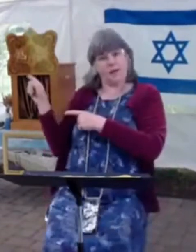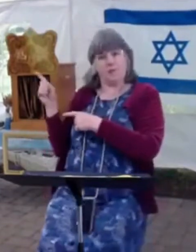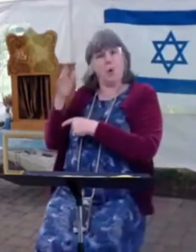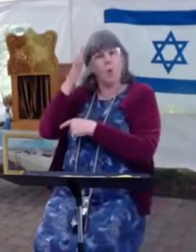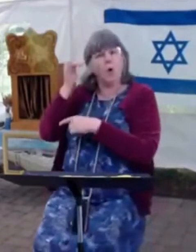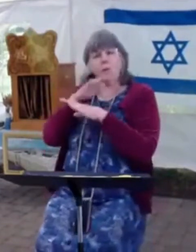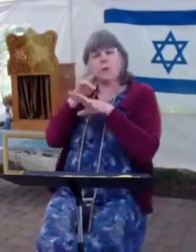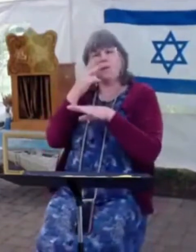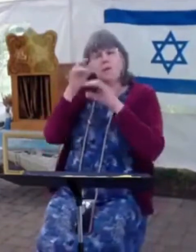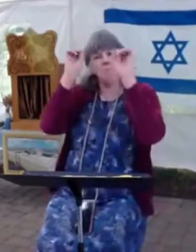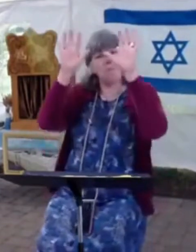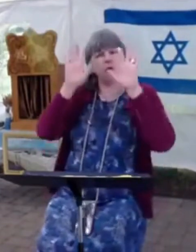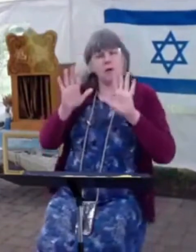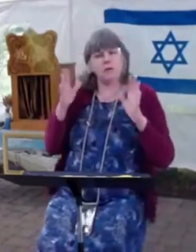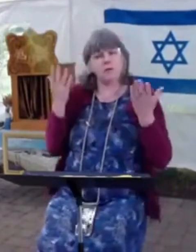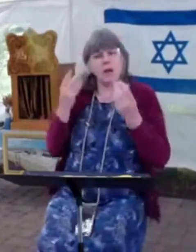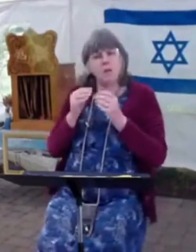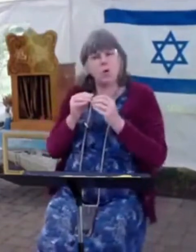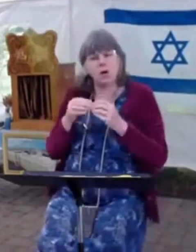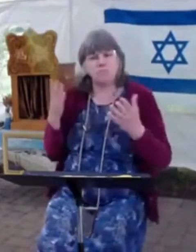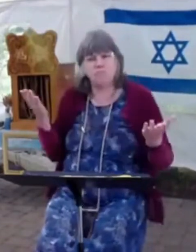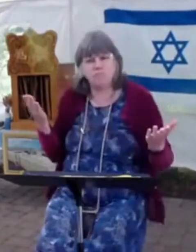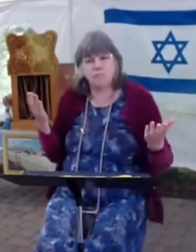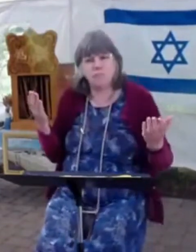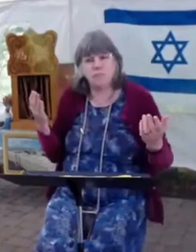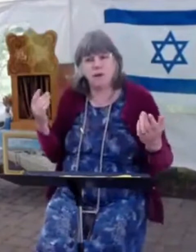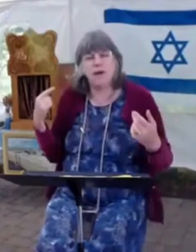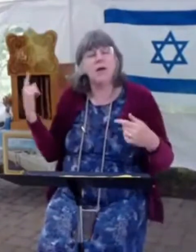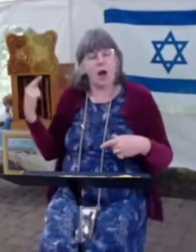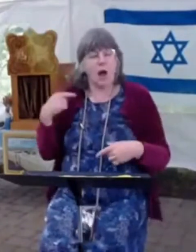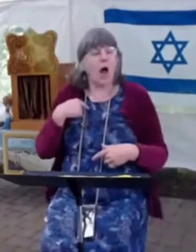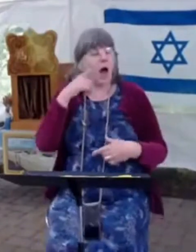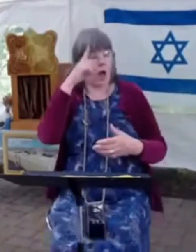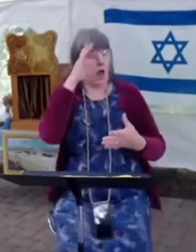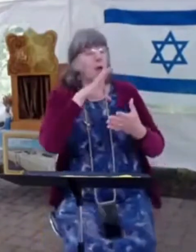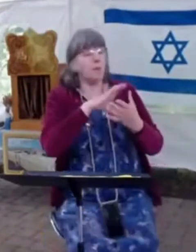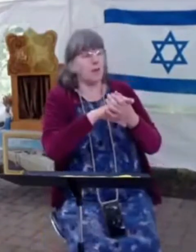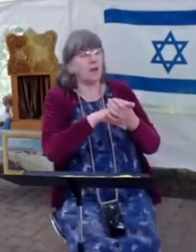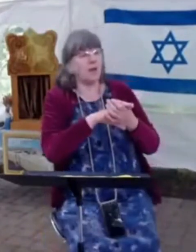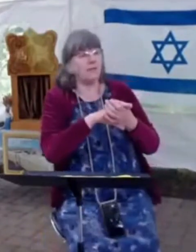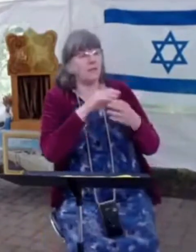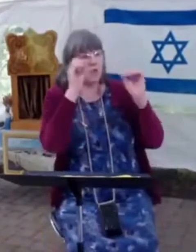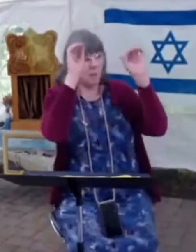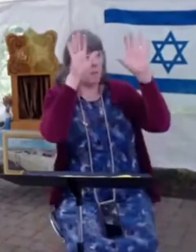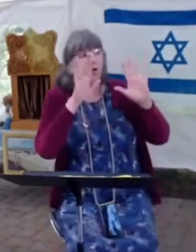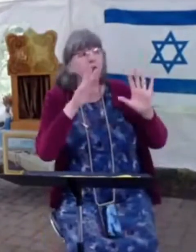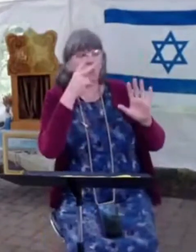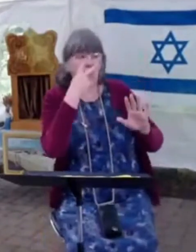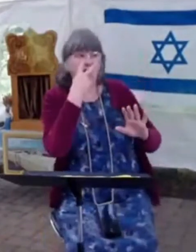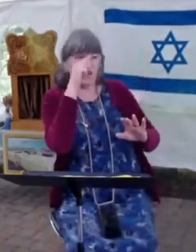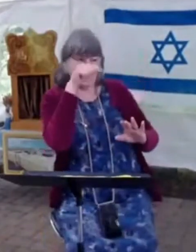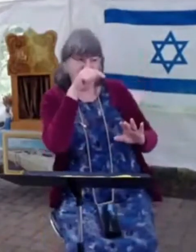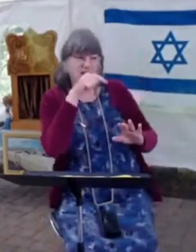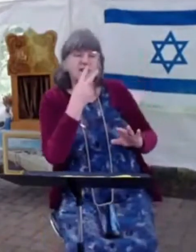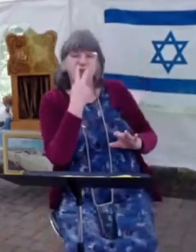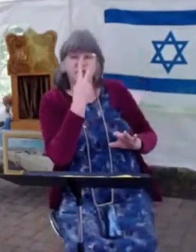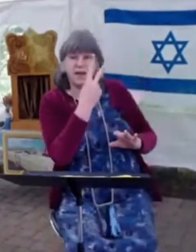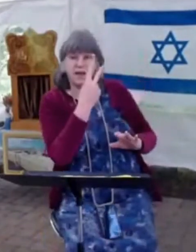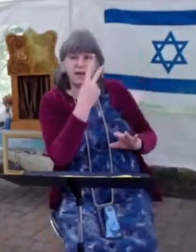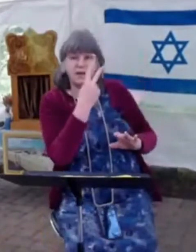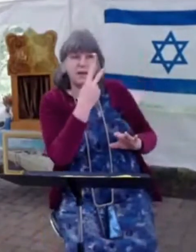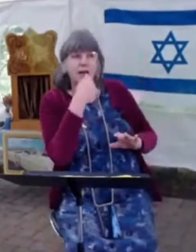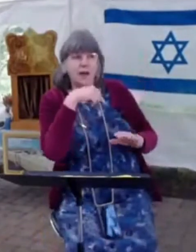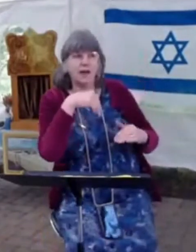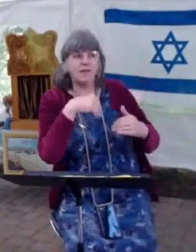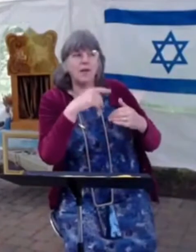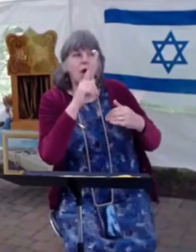Well, I believe that the miracle that people need to see today is the congregation of Adonai being a place where